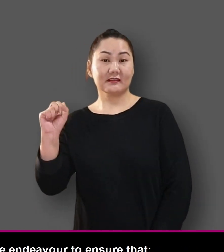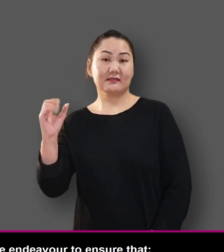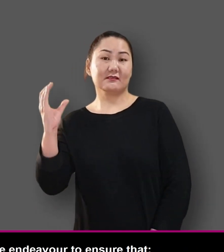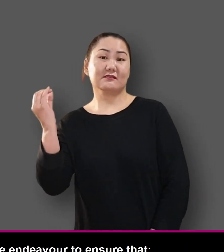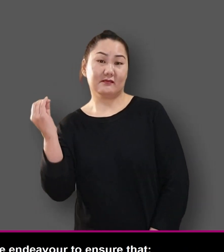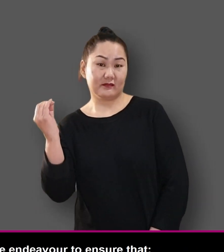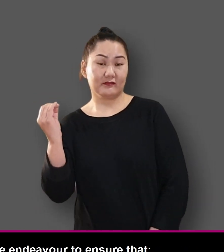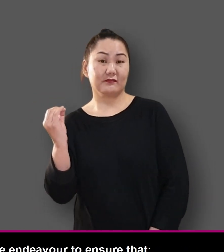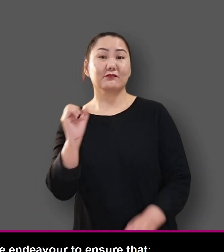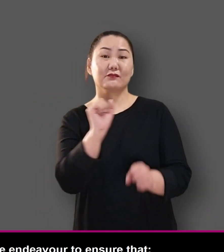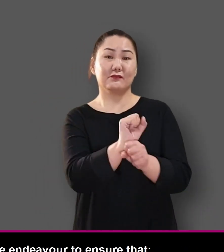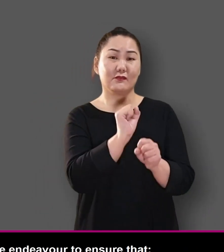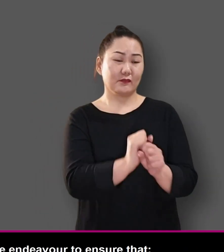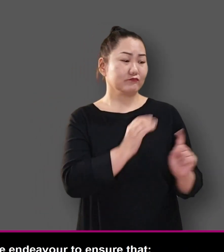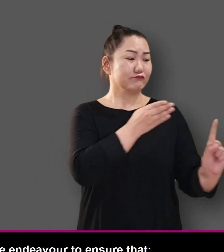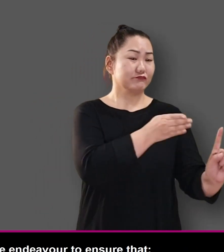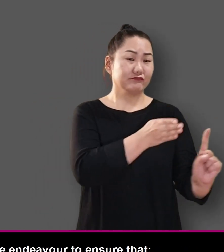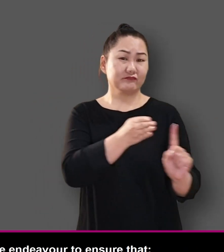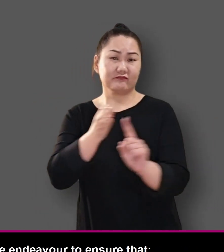In our programs, we endeavor to ensure that